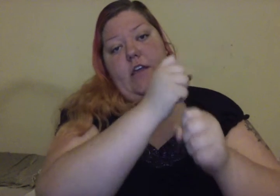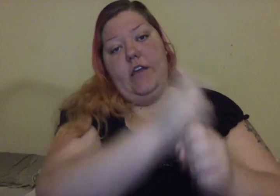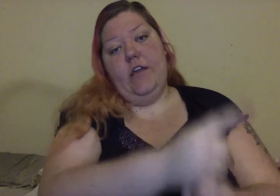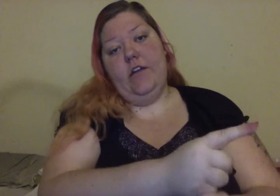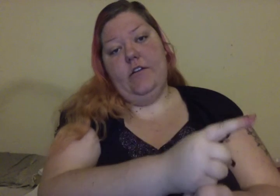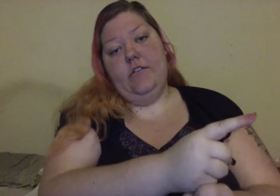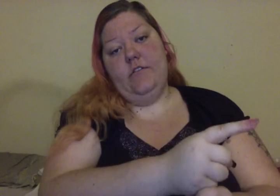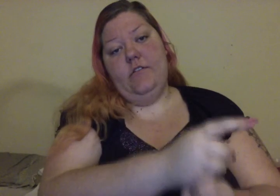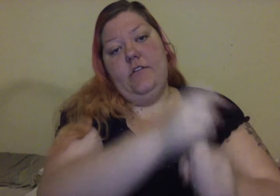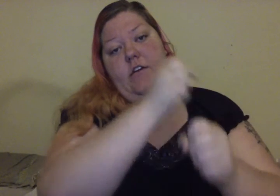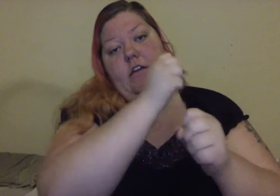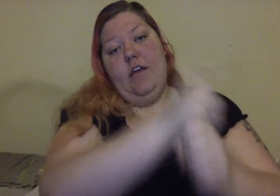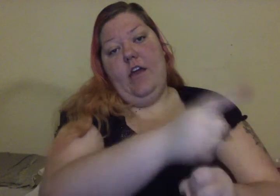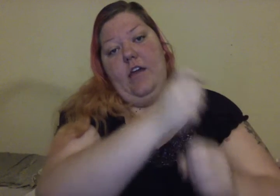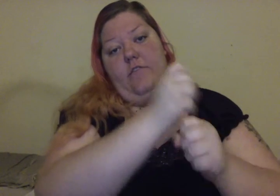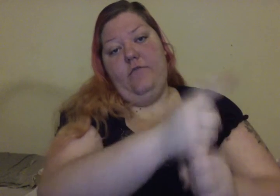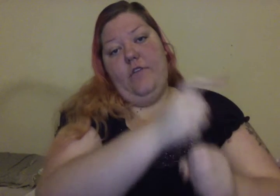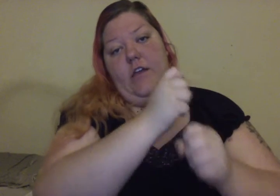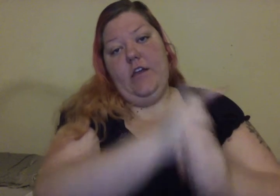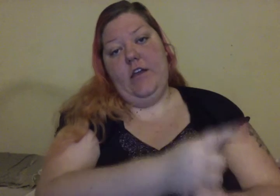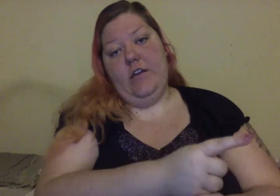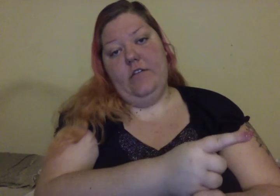year. Every year.